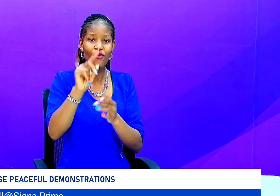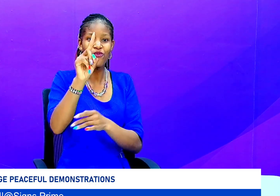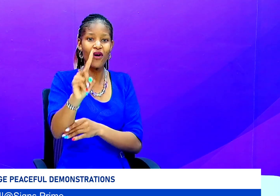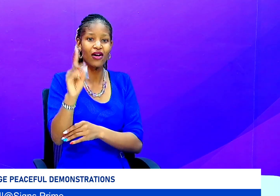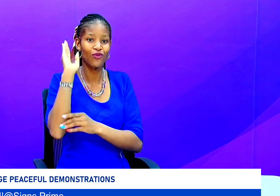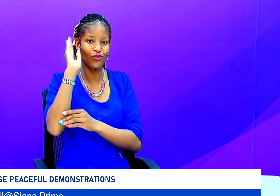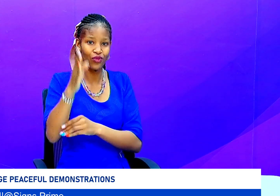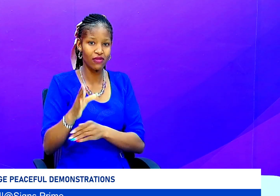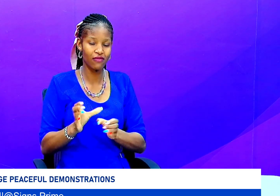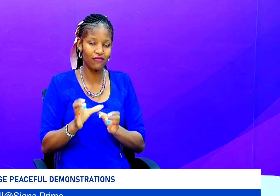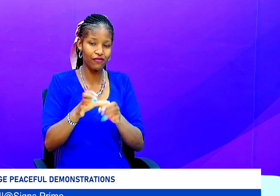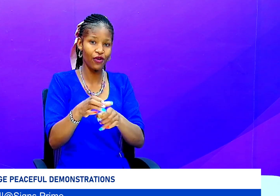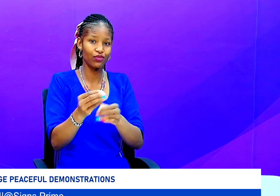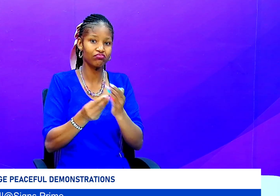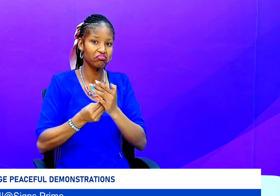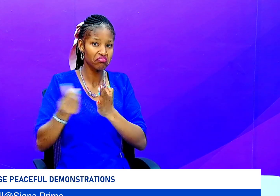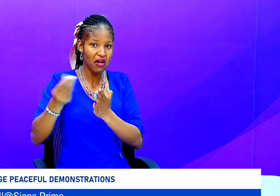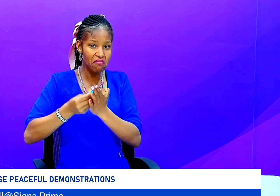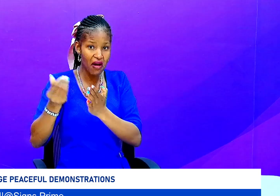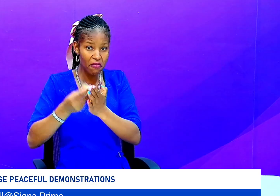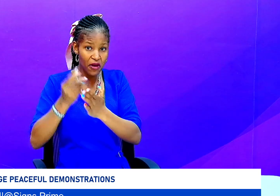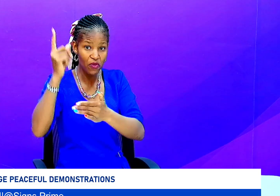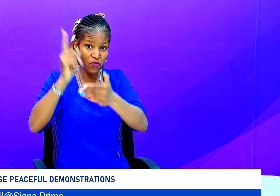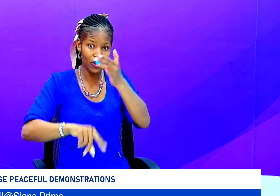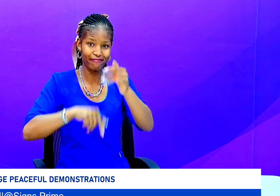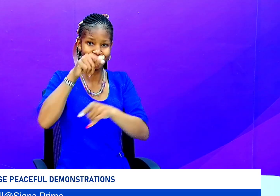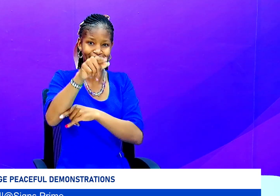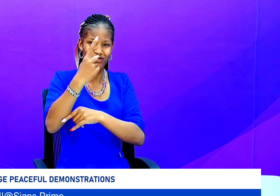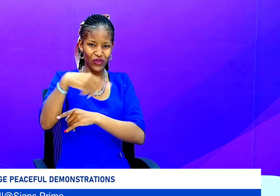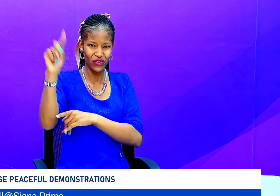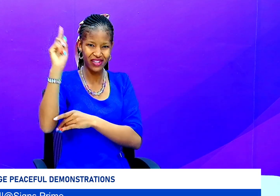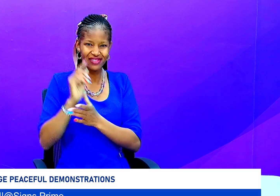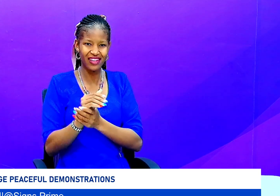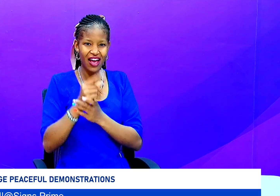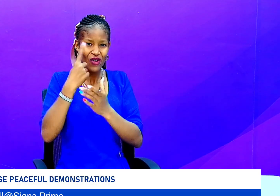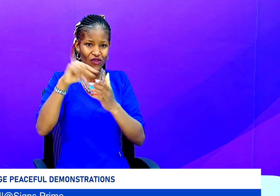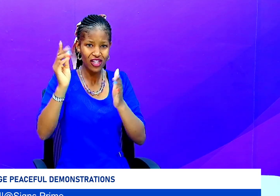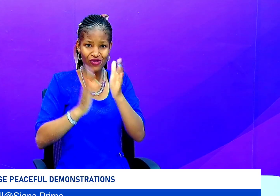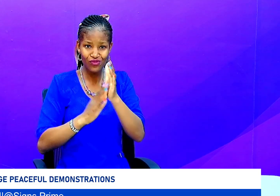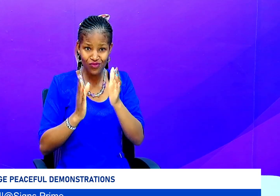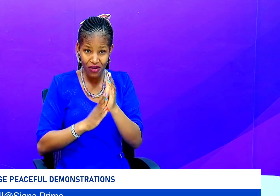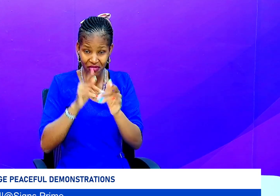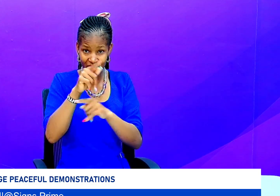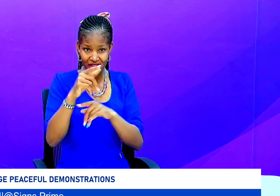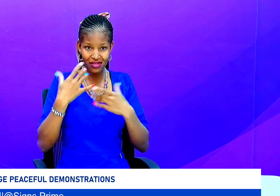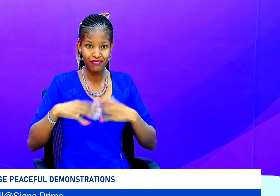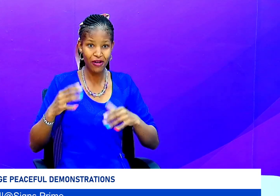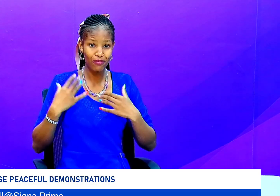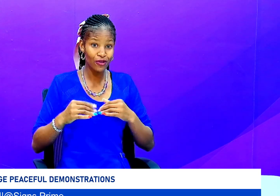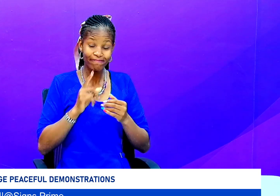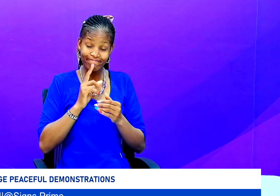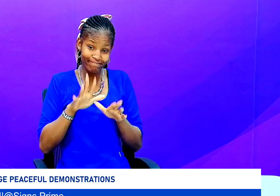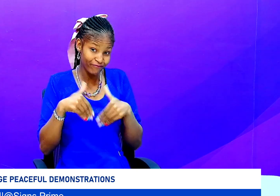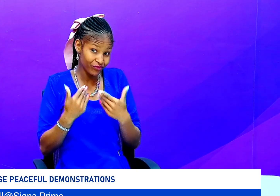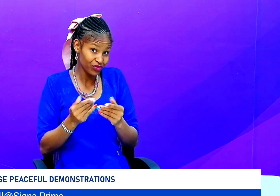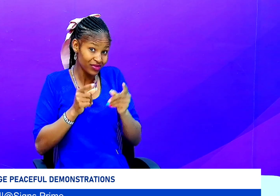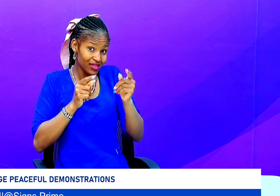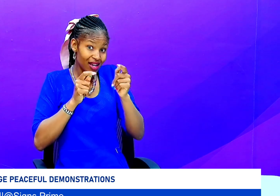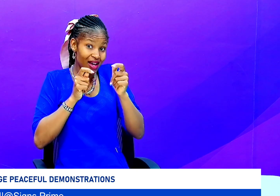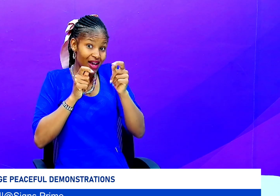They termed the practice as exploitative and unlawful, insisting that no one should be forced